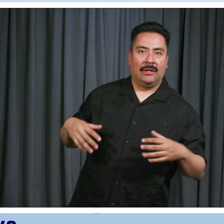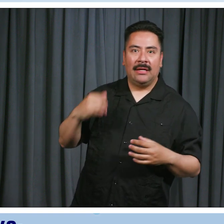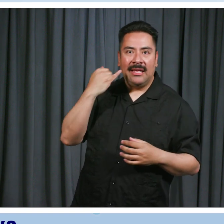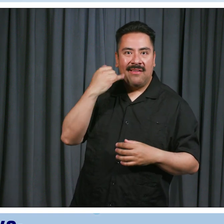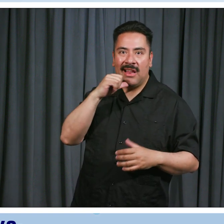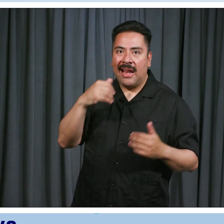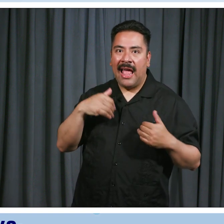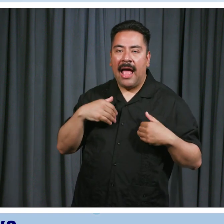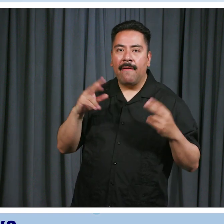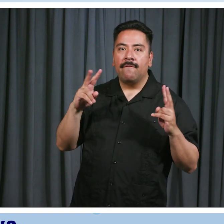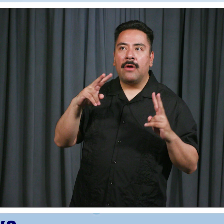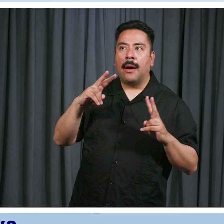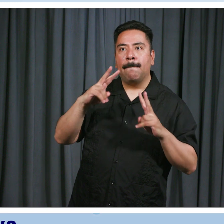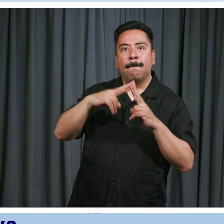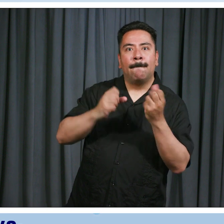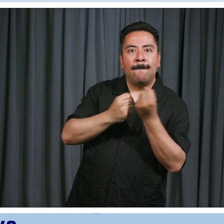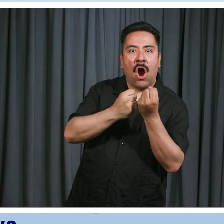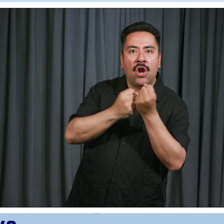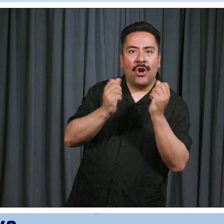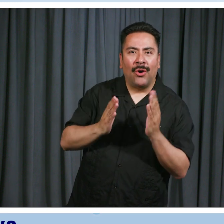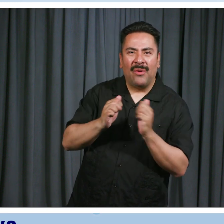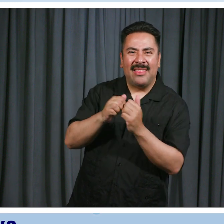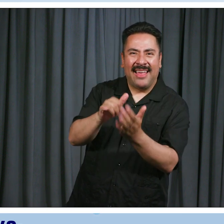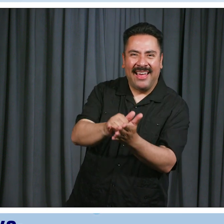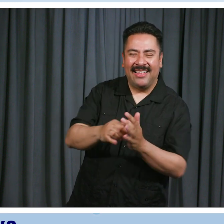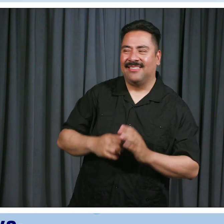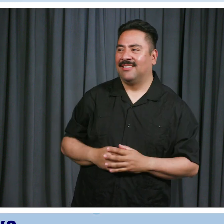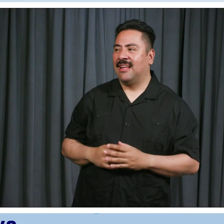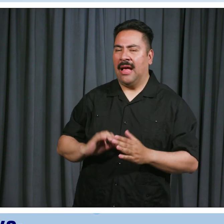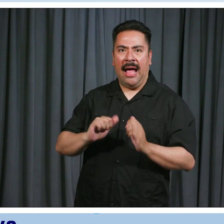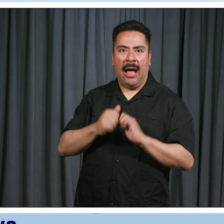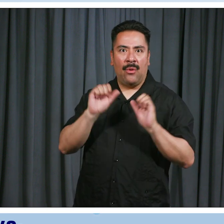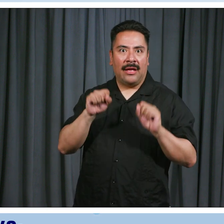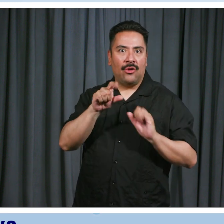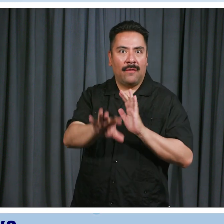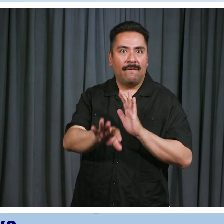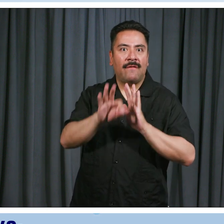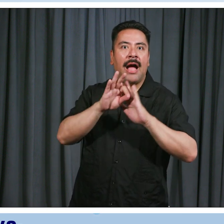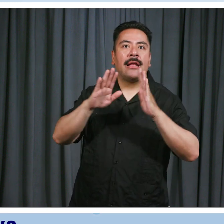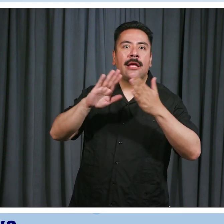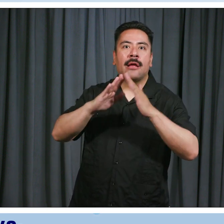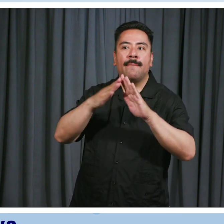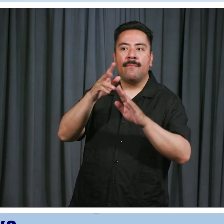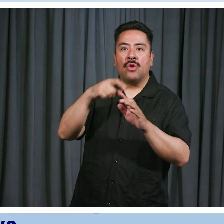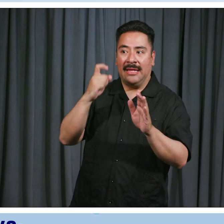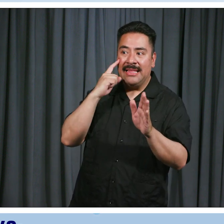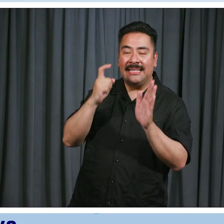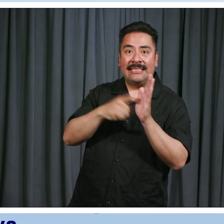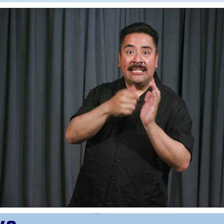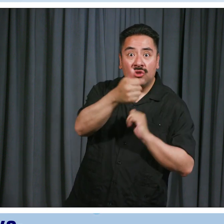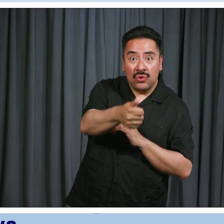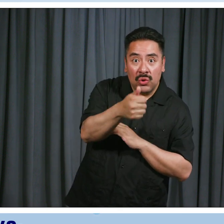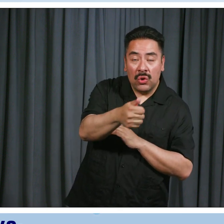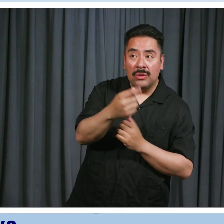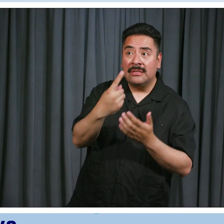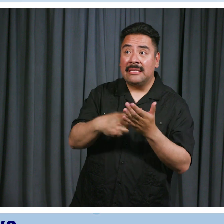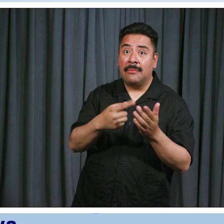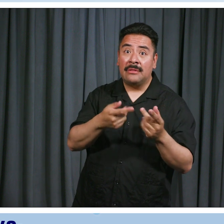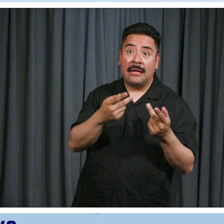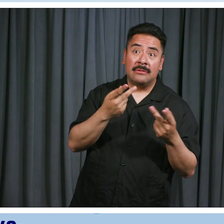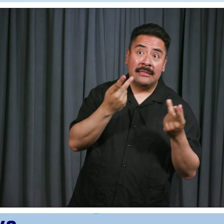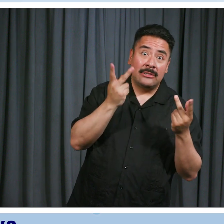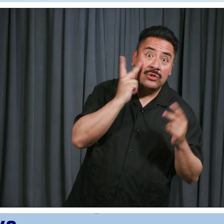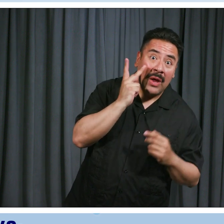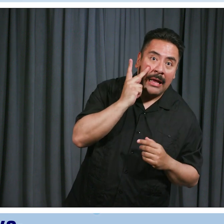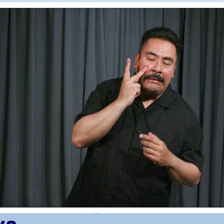you don't have a partner in that. And so how can you find a community that sees you? Sometimes it's trial and error. And